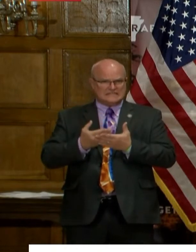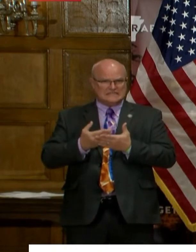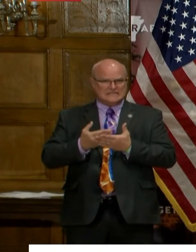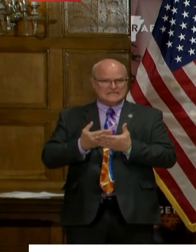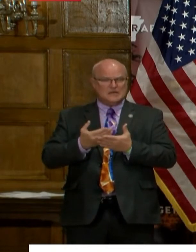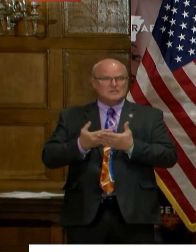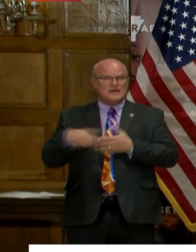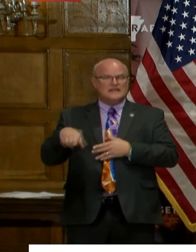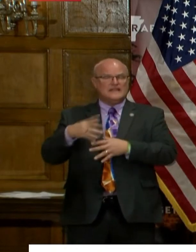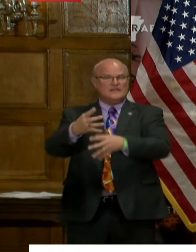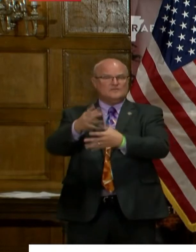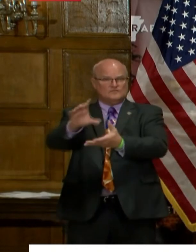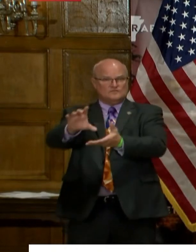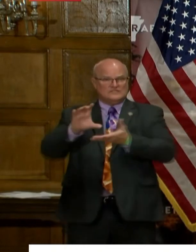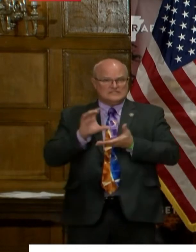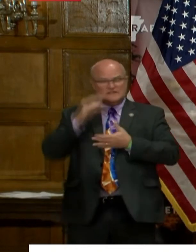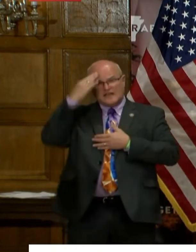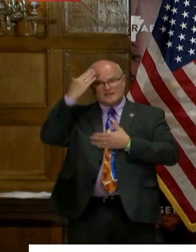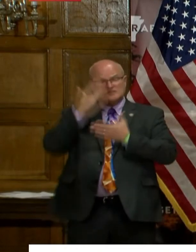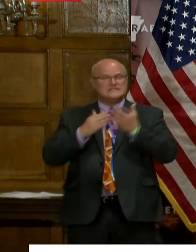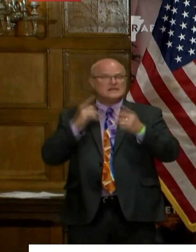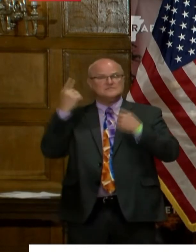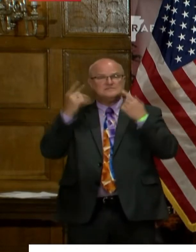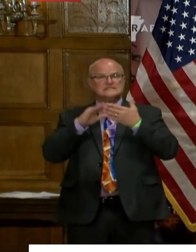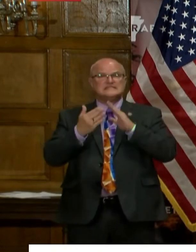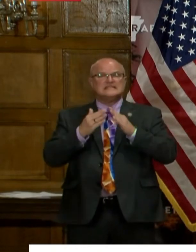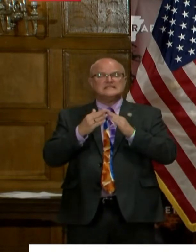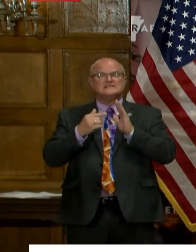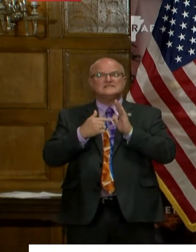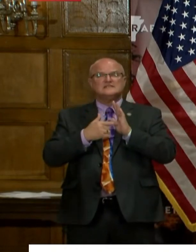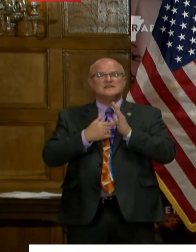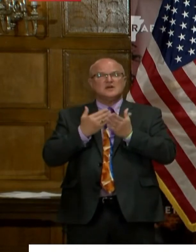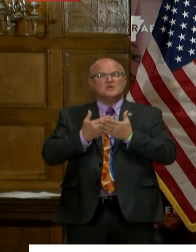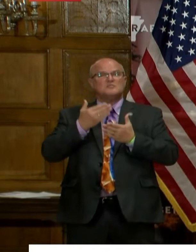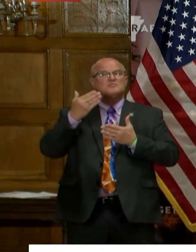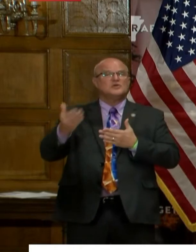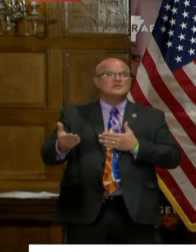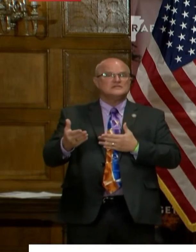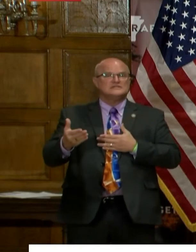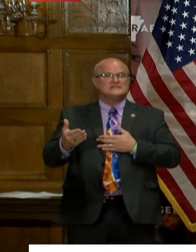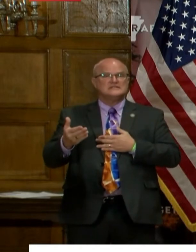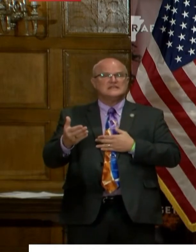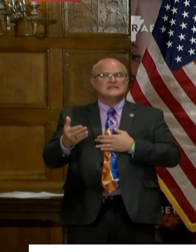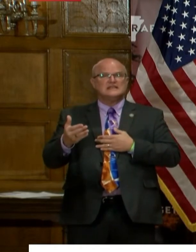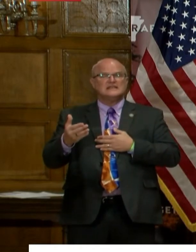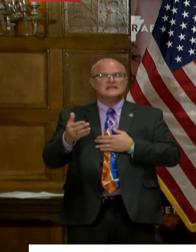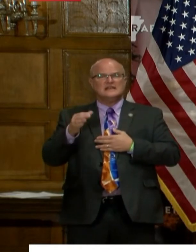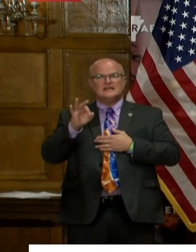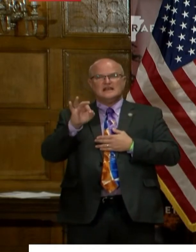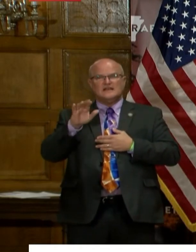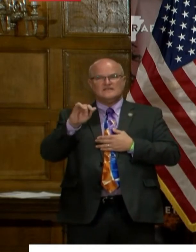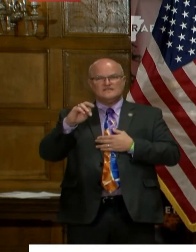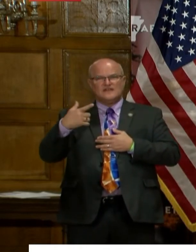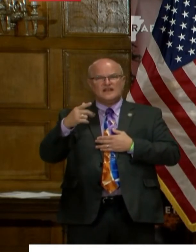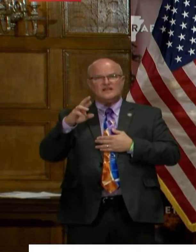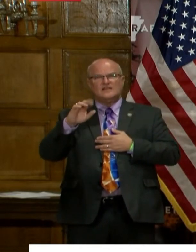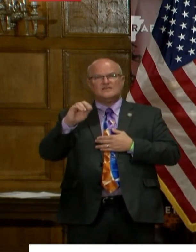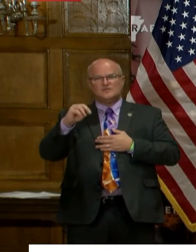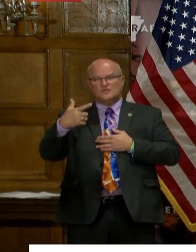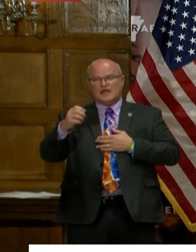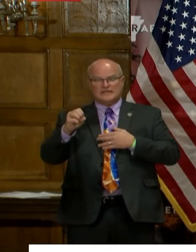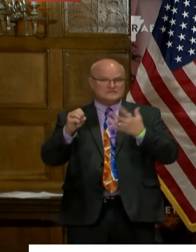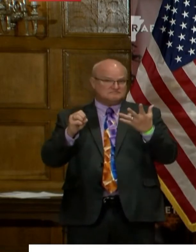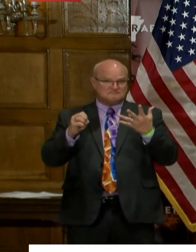money that they've received. I know some cities are considering, for example, purchasing a firing range like Springdale. I'm just wondering, as